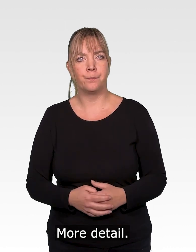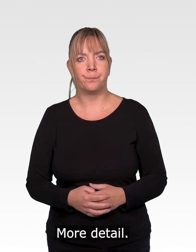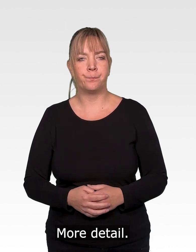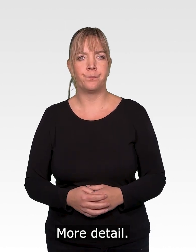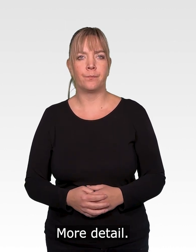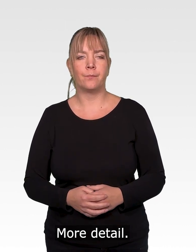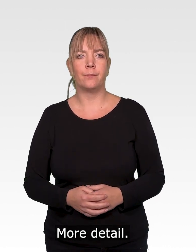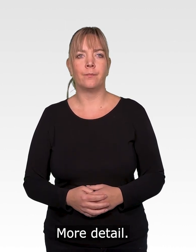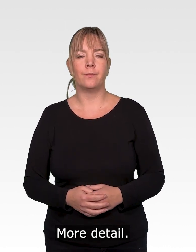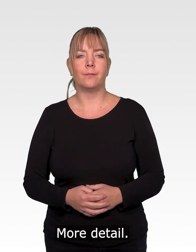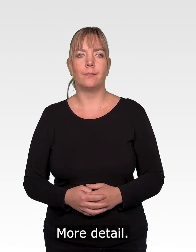More detail.